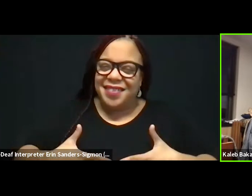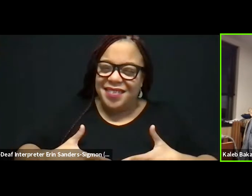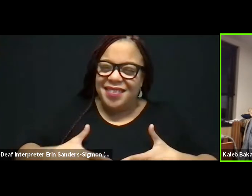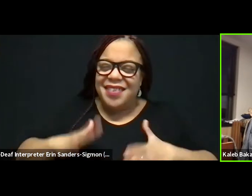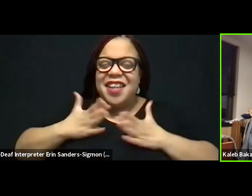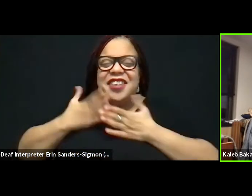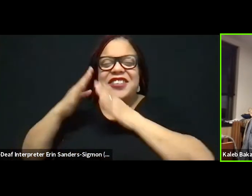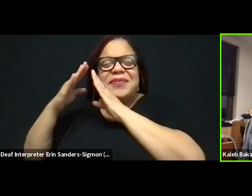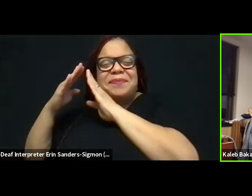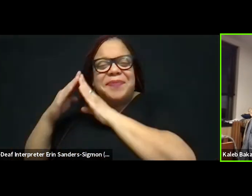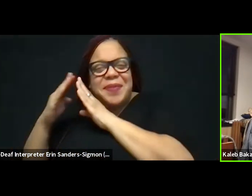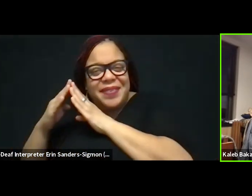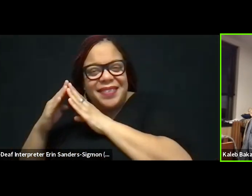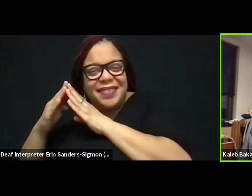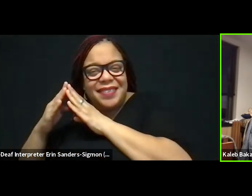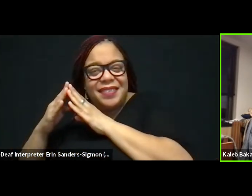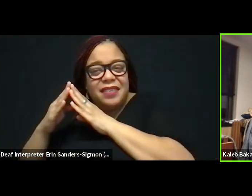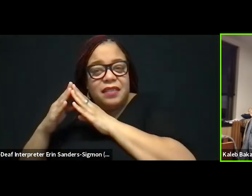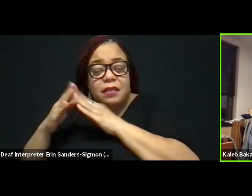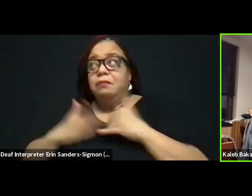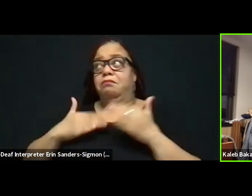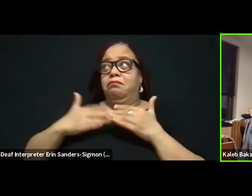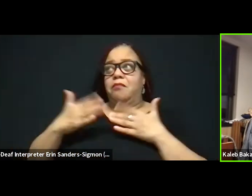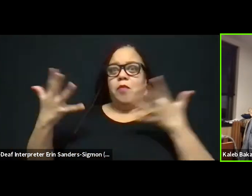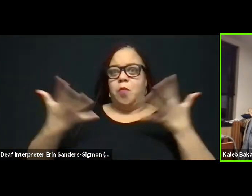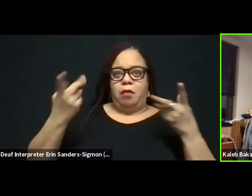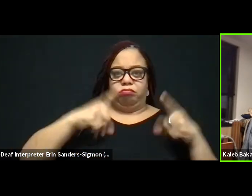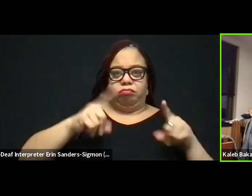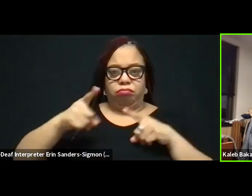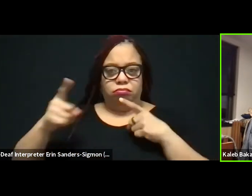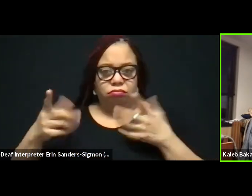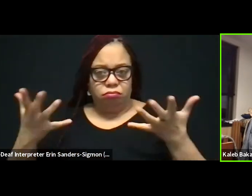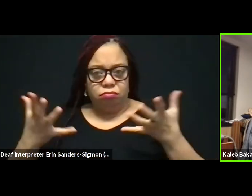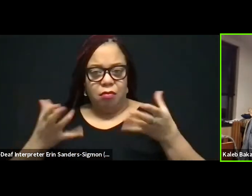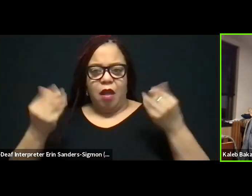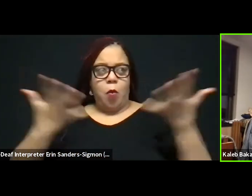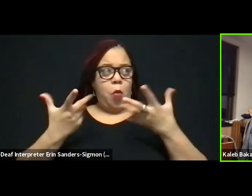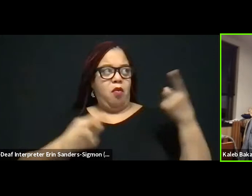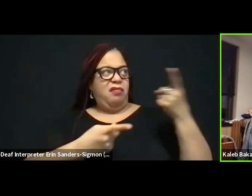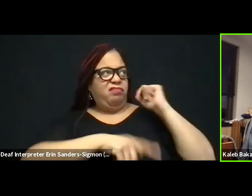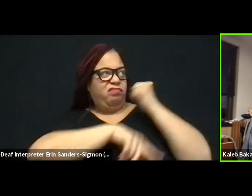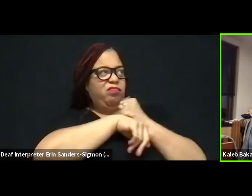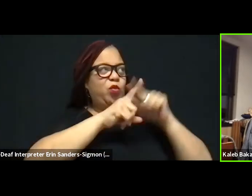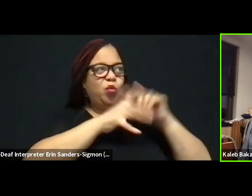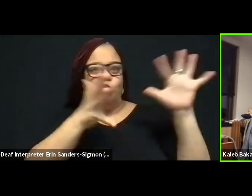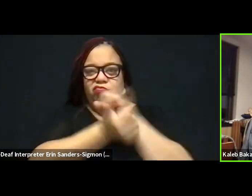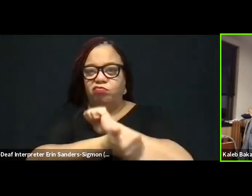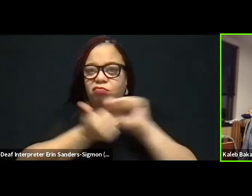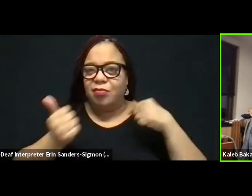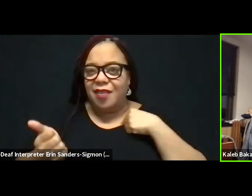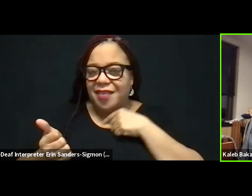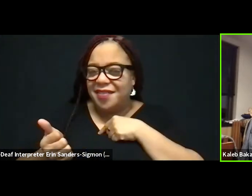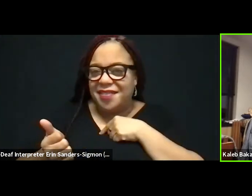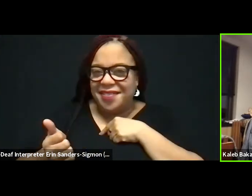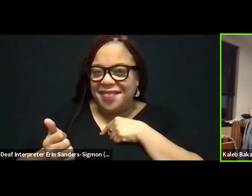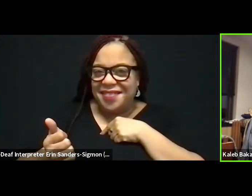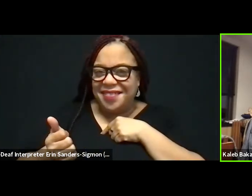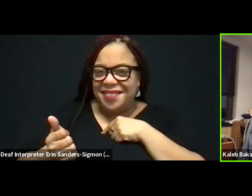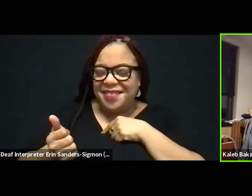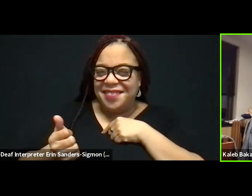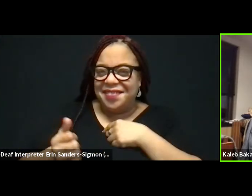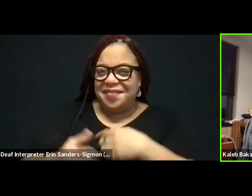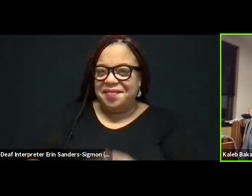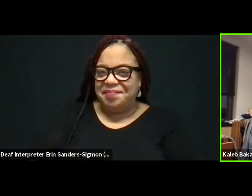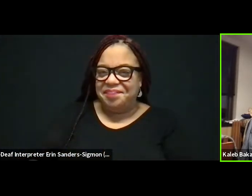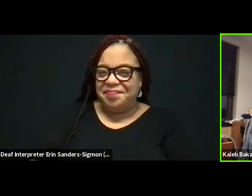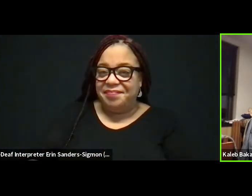us. So my work grows out of that. I'm an organizer based around